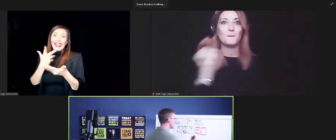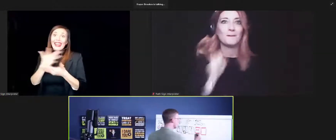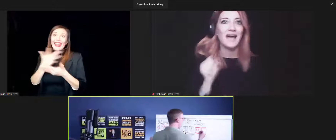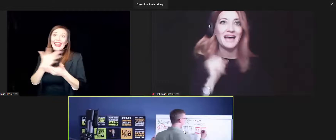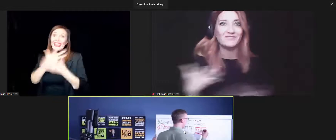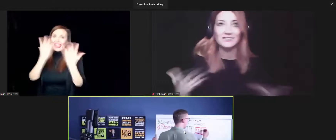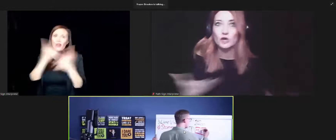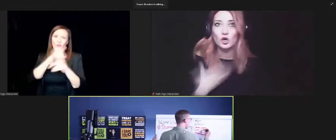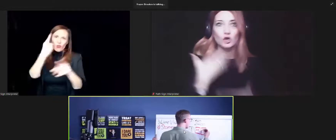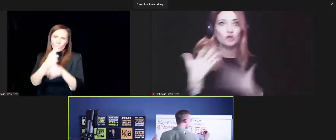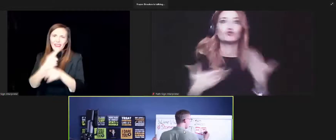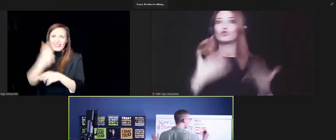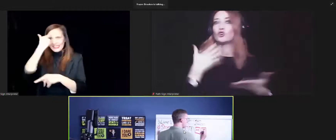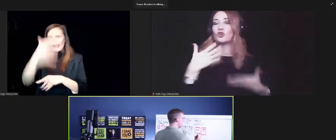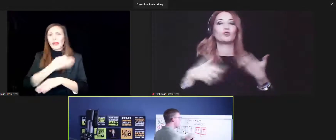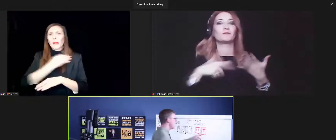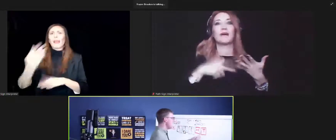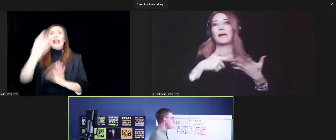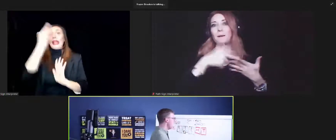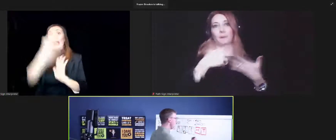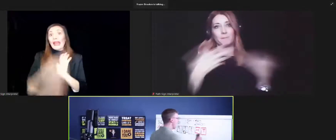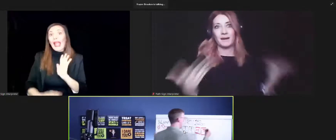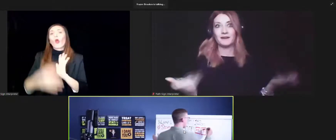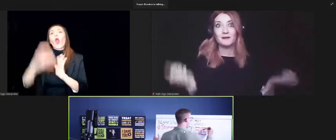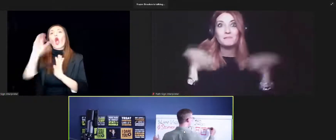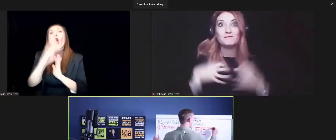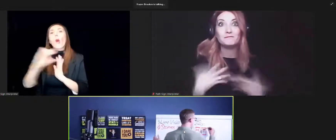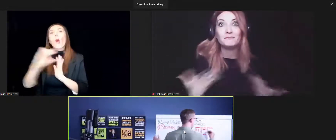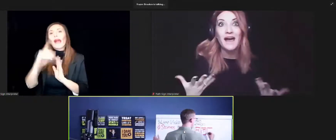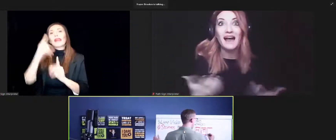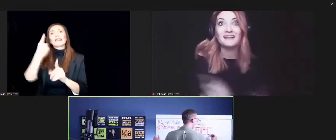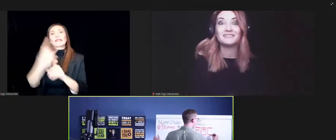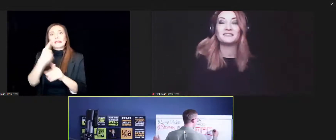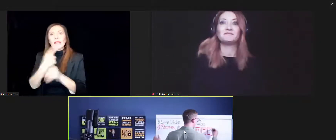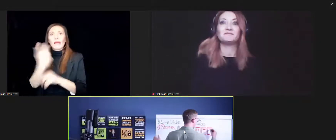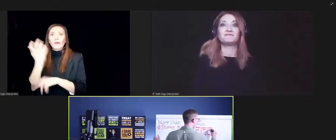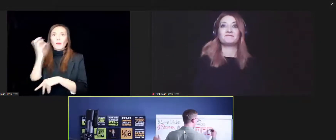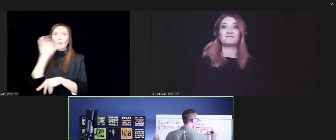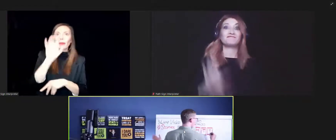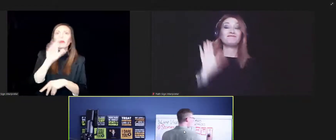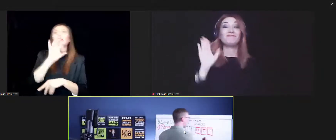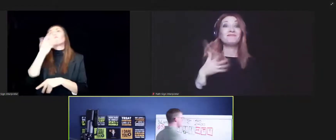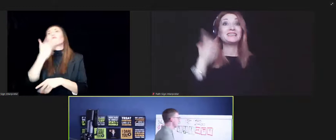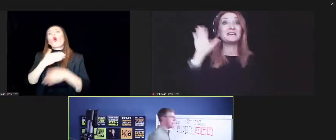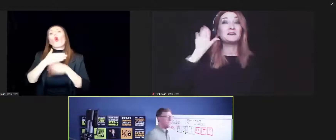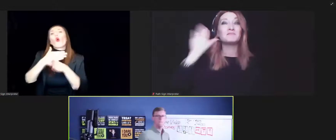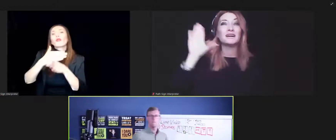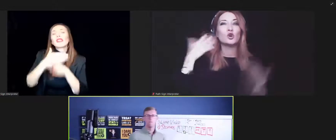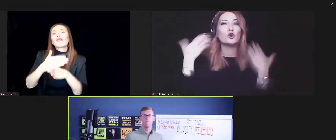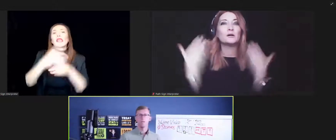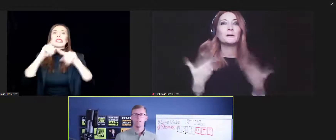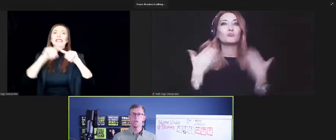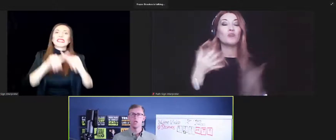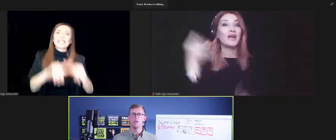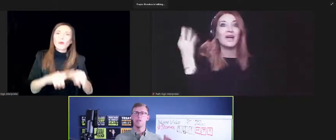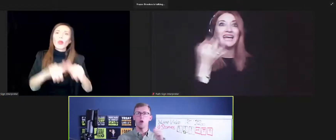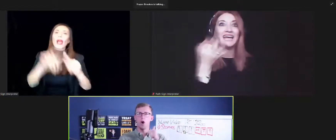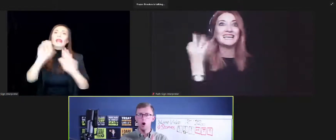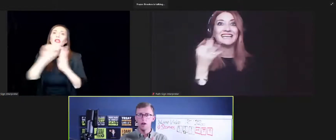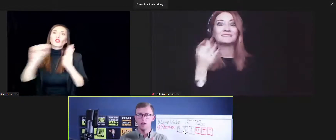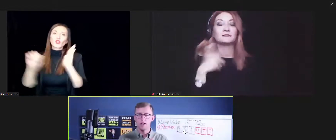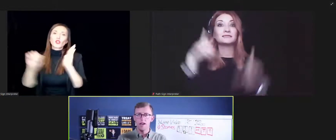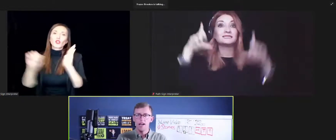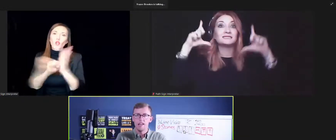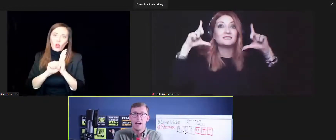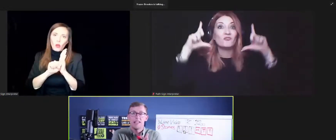of story or a testimonial here and maybe here, right? So you've given the